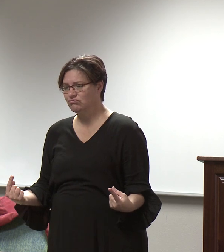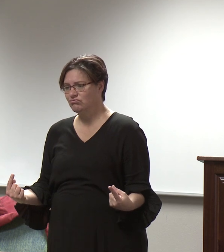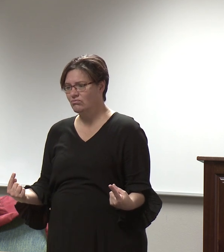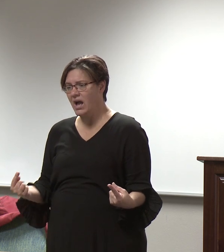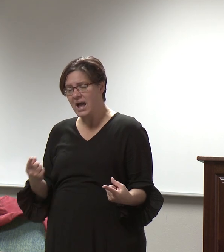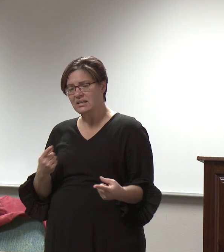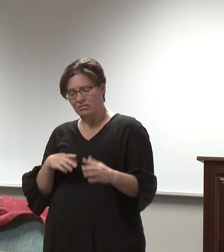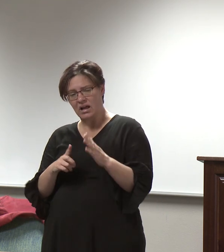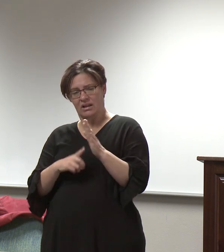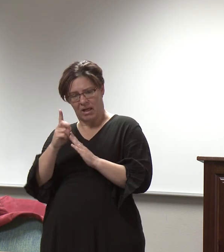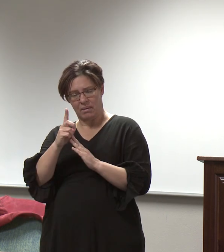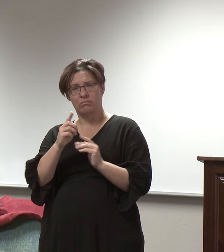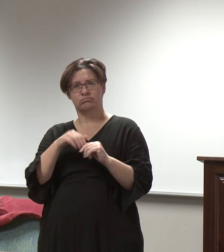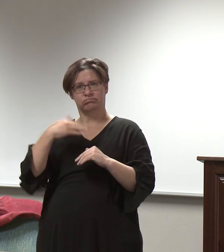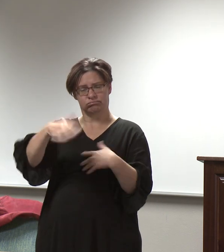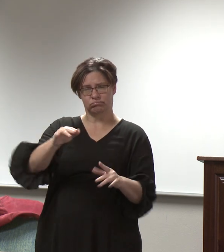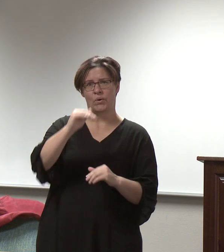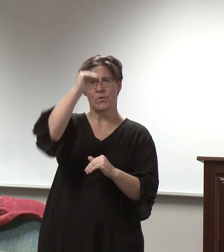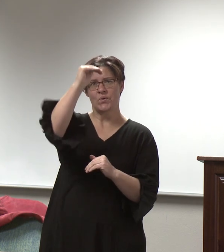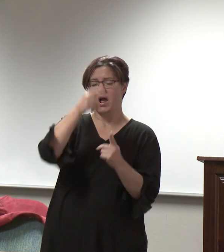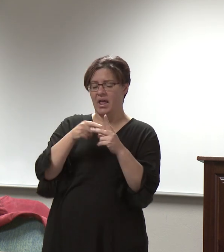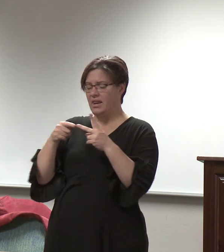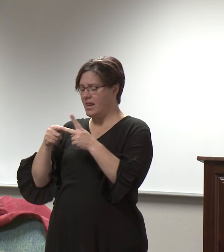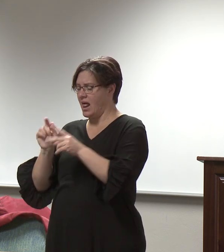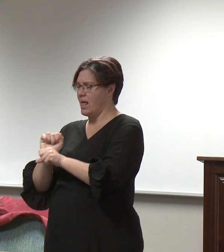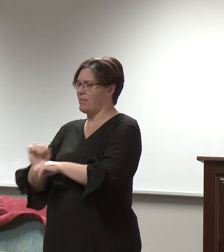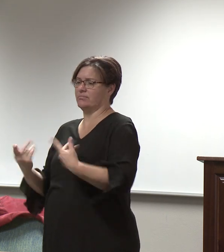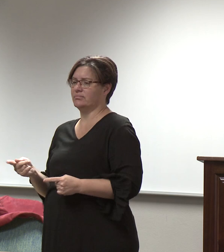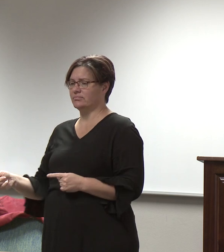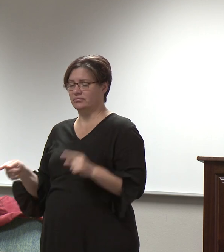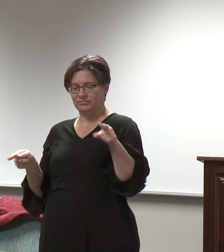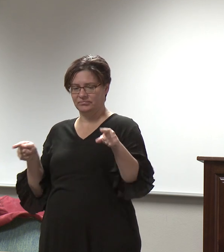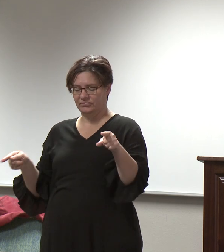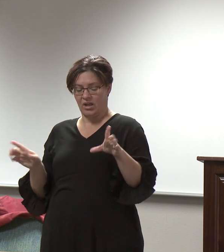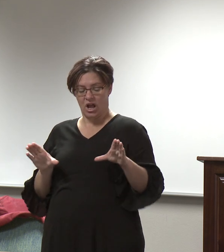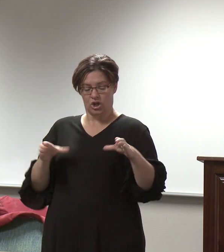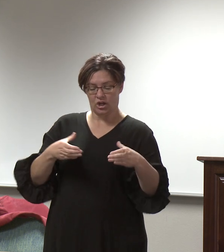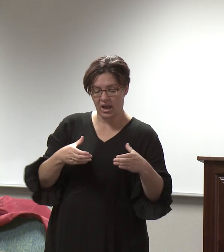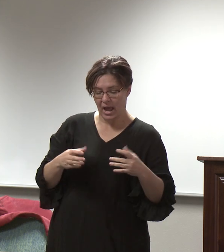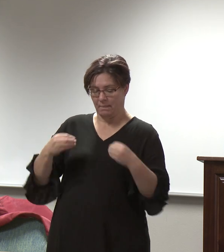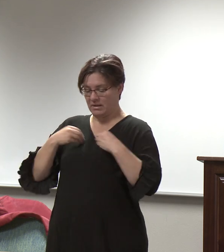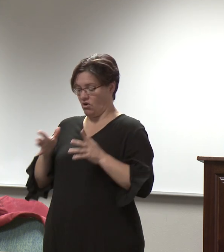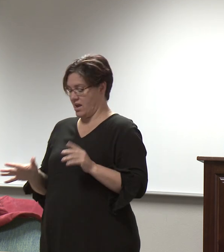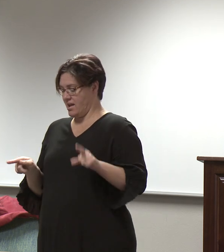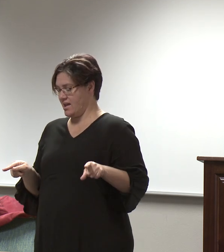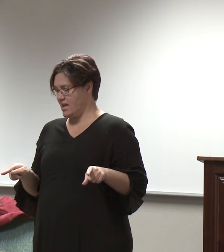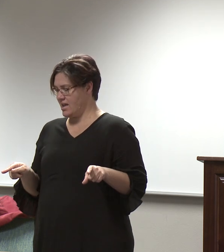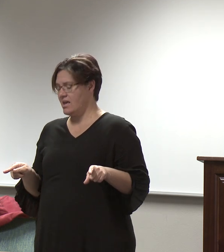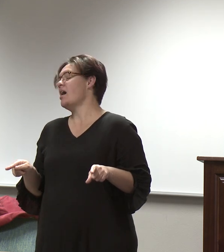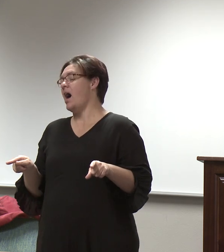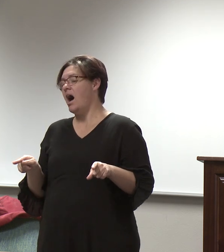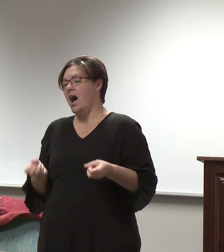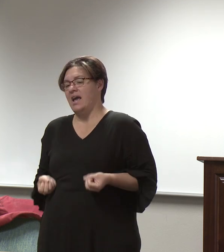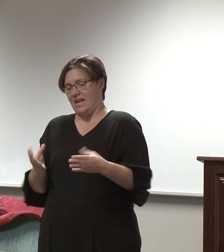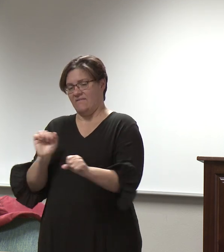highly developed labor and unpaid labor. So we have two forms of domination, colonialism and patriarchy, that provide this kind